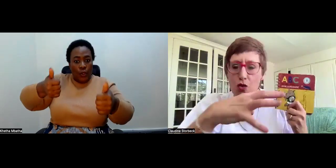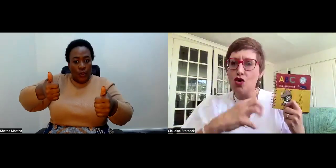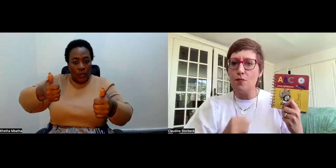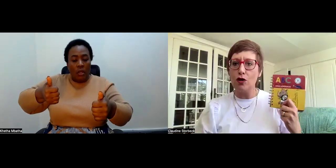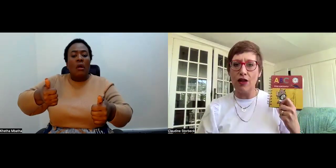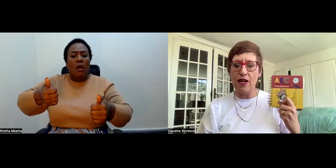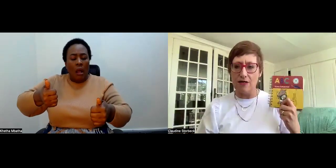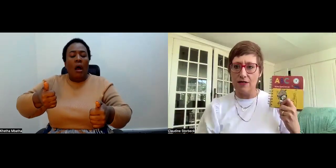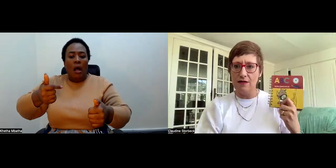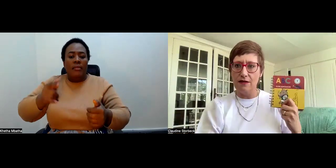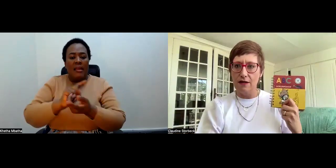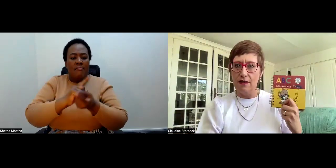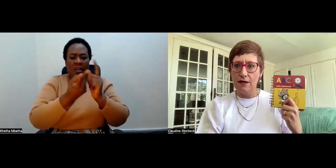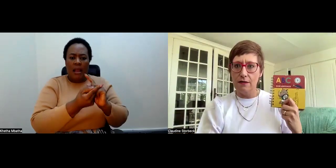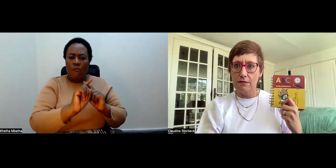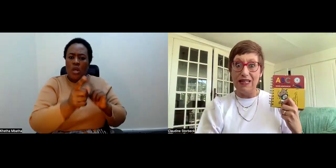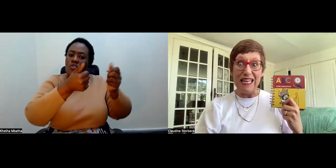want our children to be good thinkers.